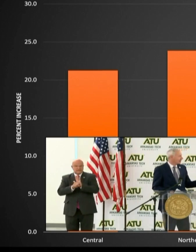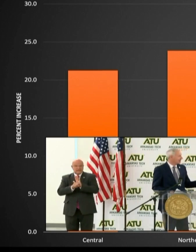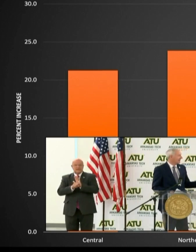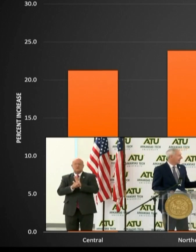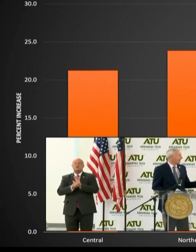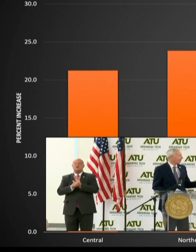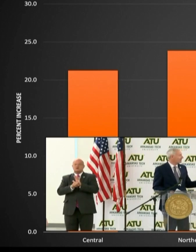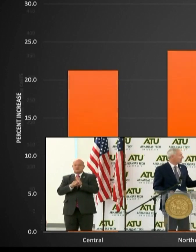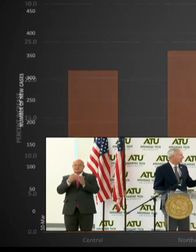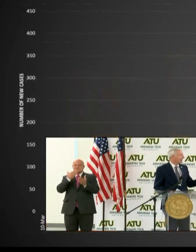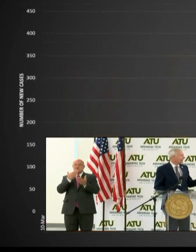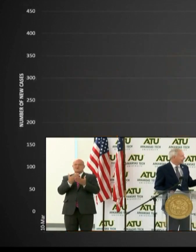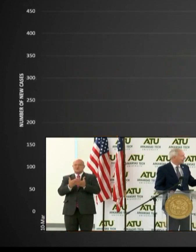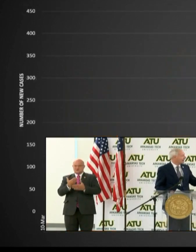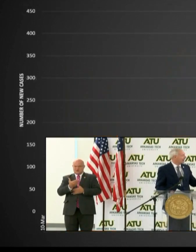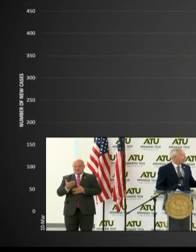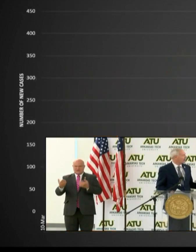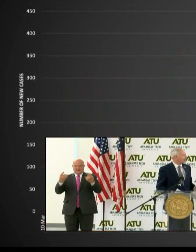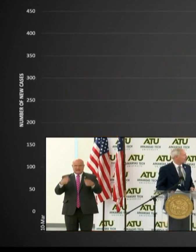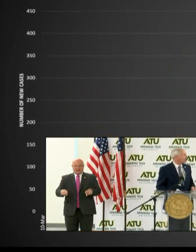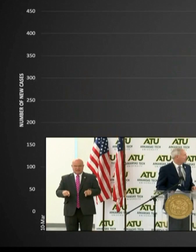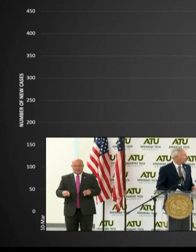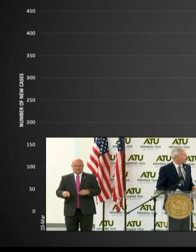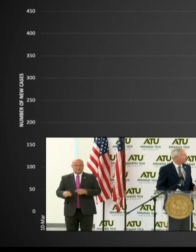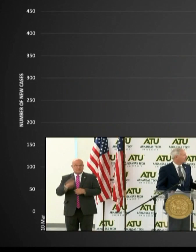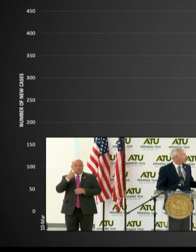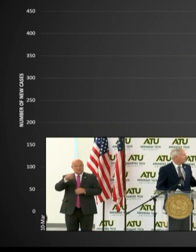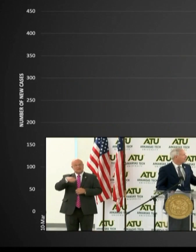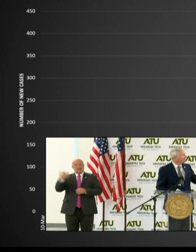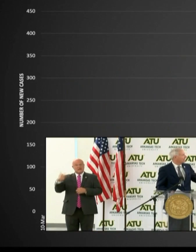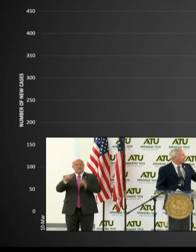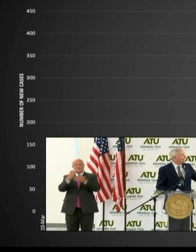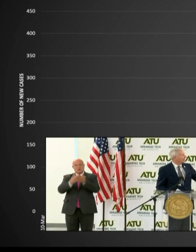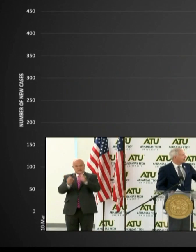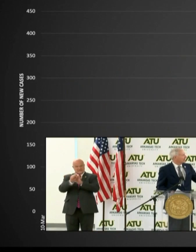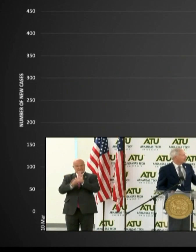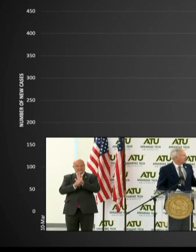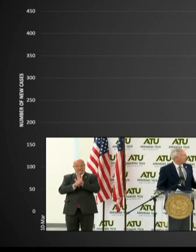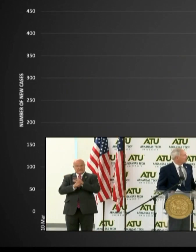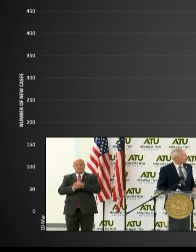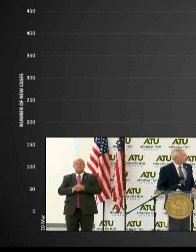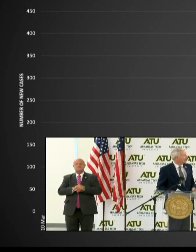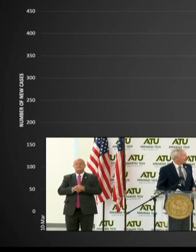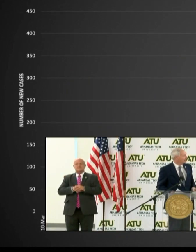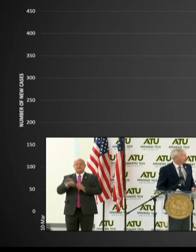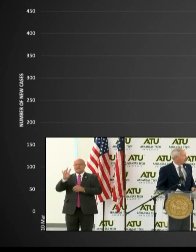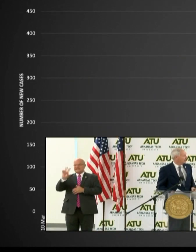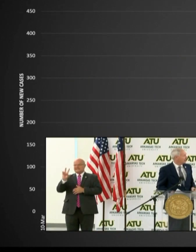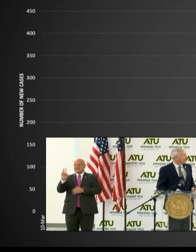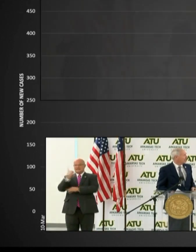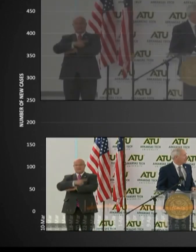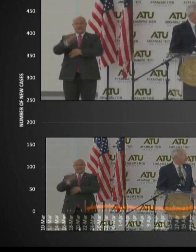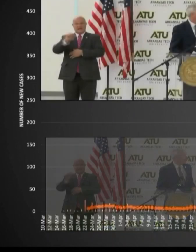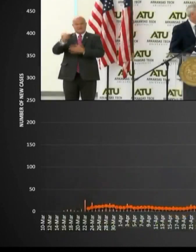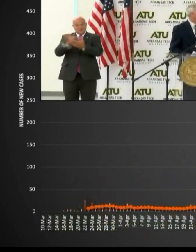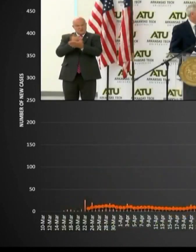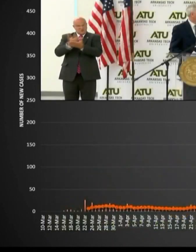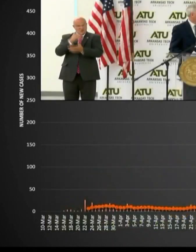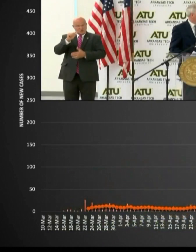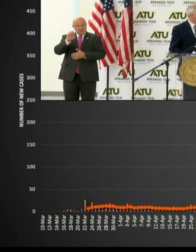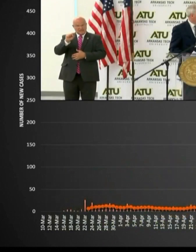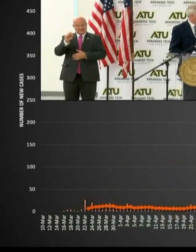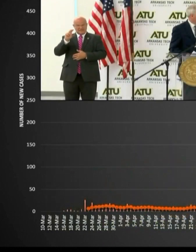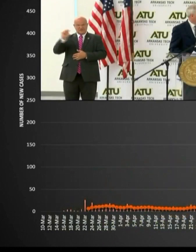really a good thing, and we've seen that in other areas of the state that we've looked at. In the 7-day rolling average of new cases